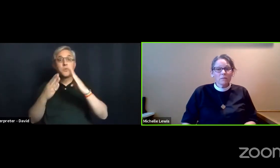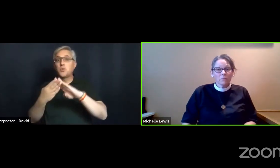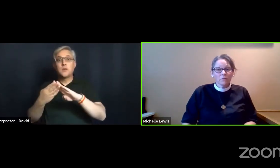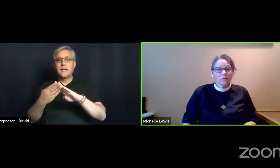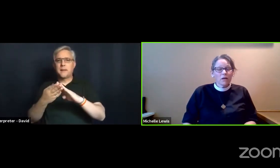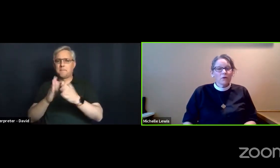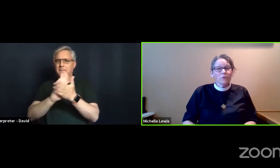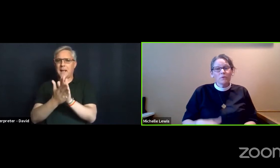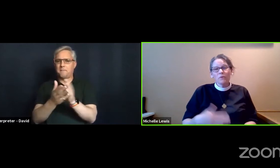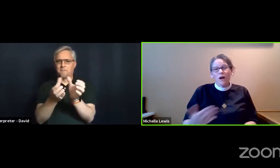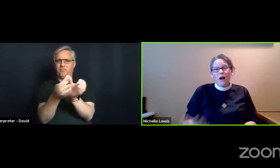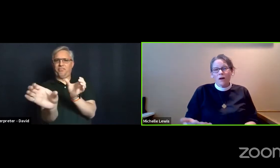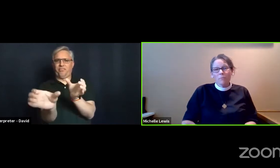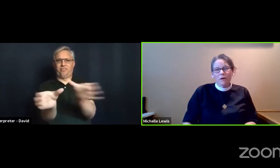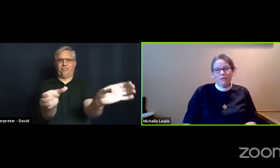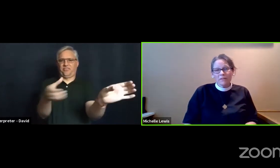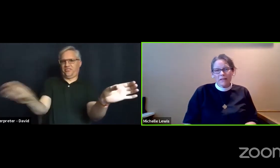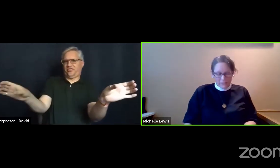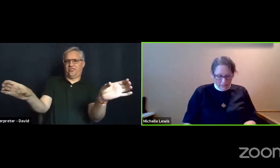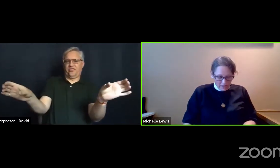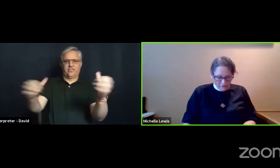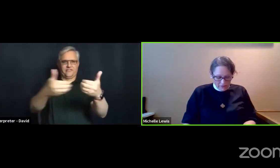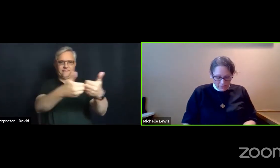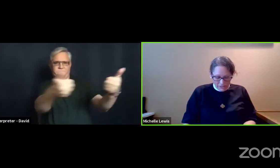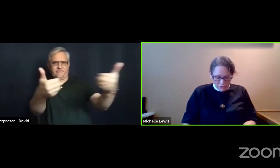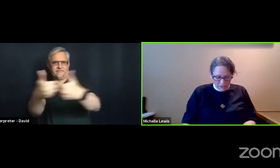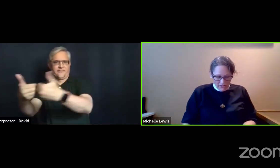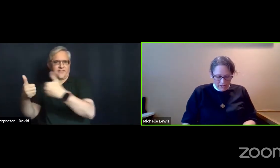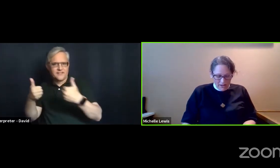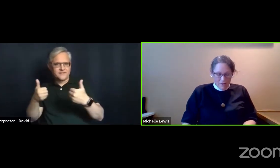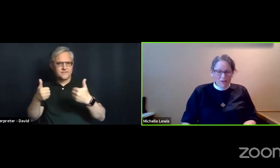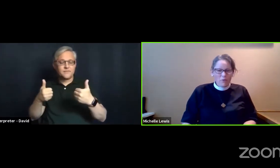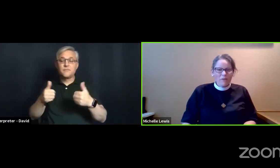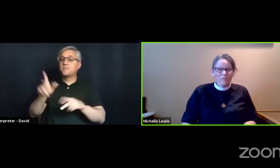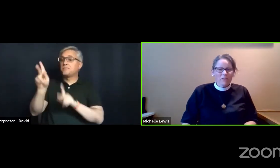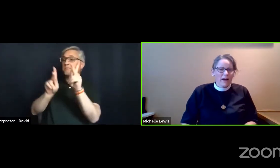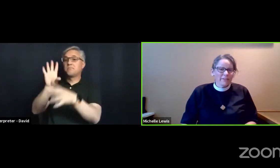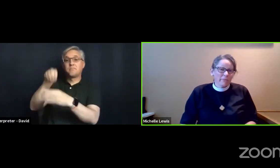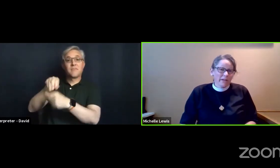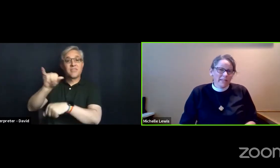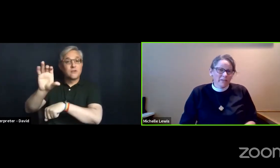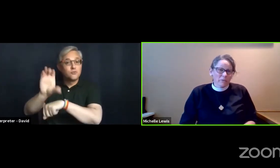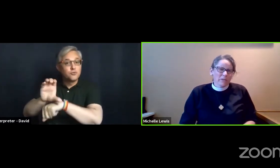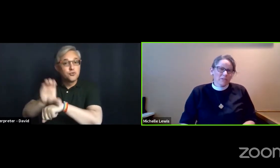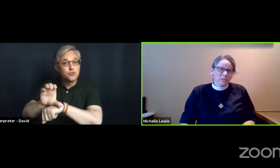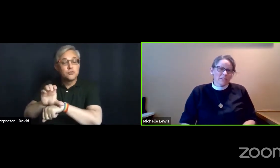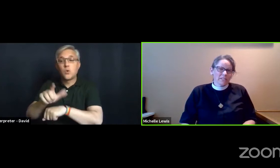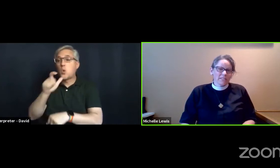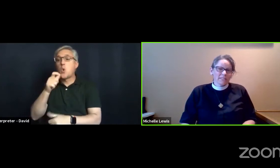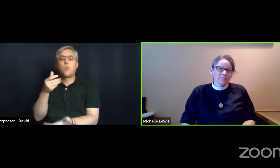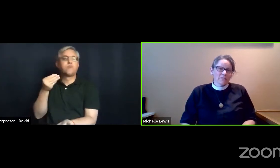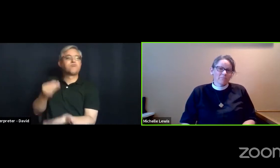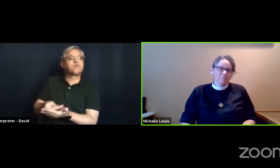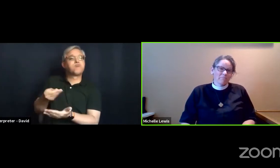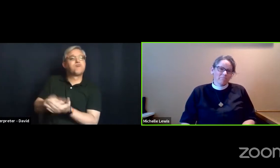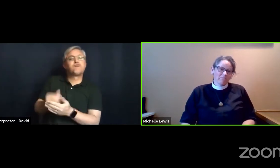The people who are part of that congregation, who have a lot of money and